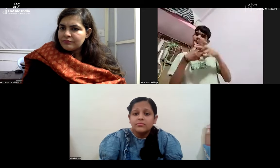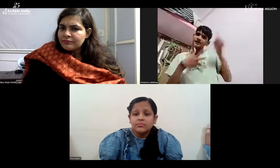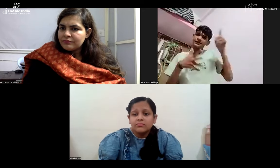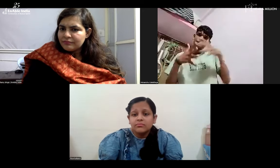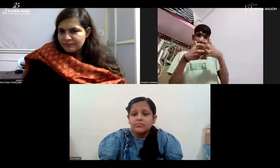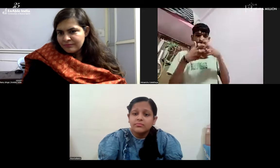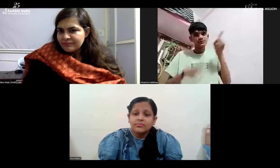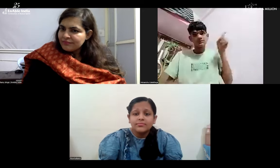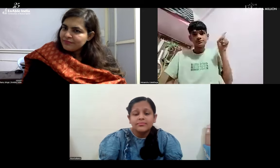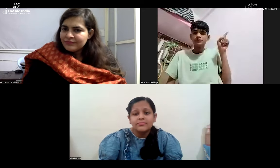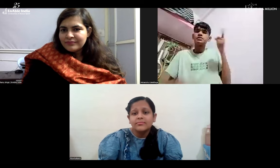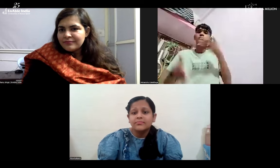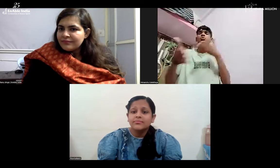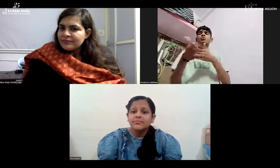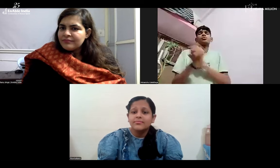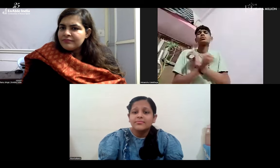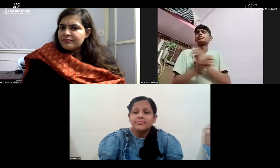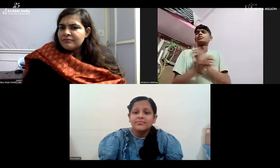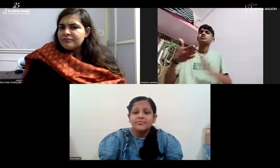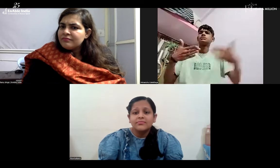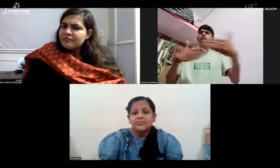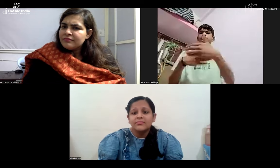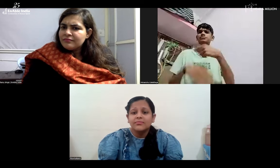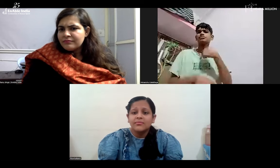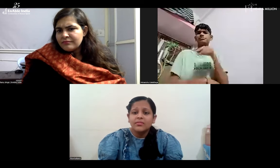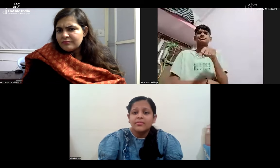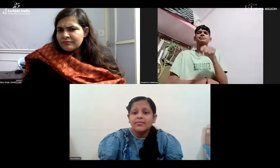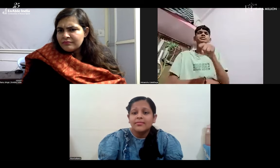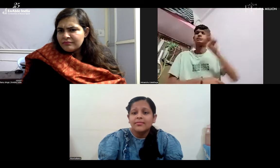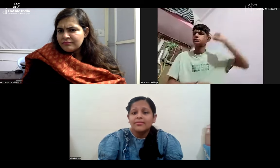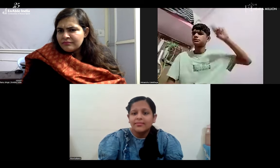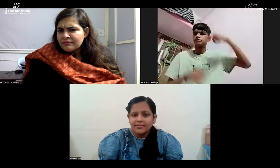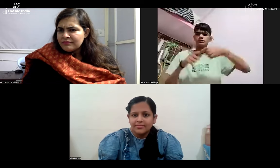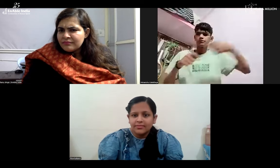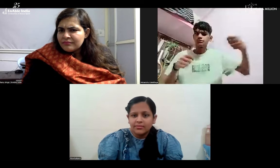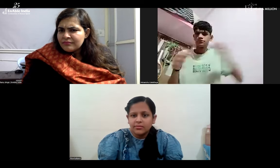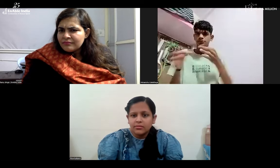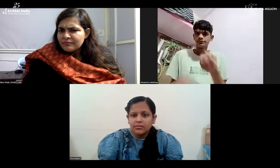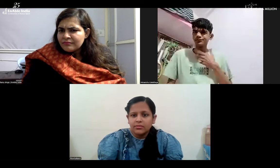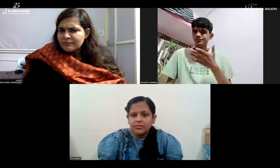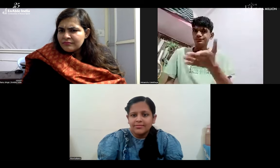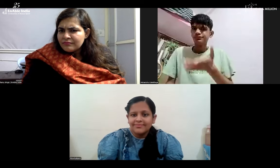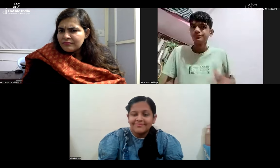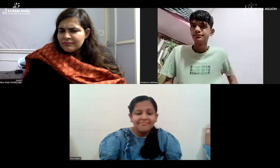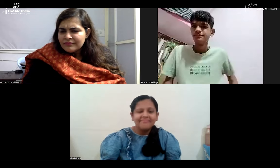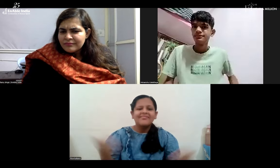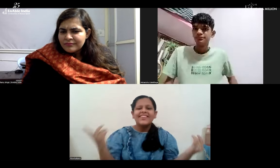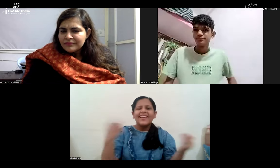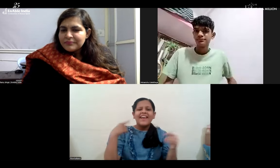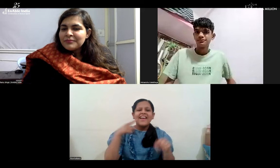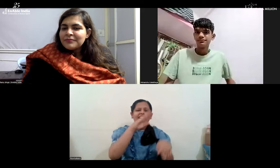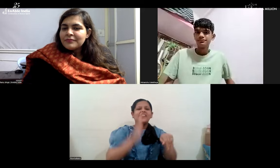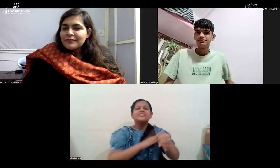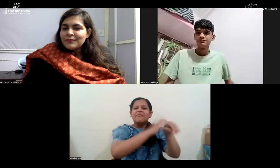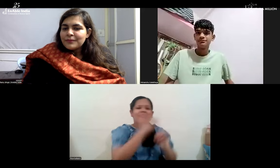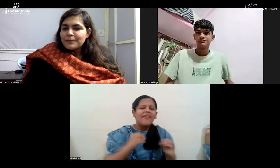And then third one also really interests me. I've dreamt a lot about this thing that I